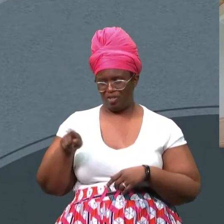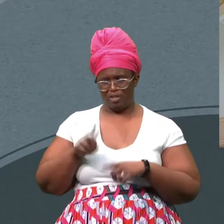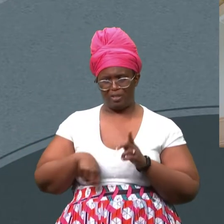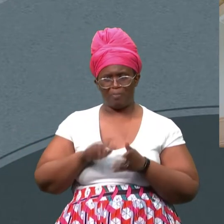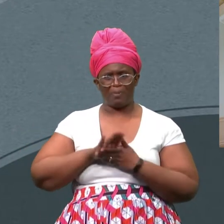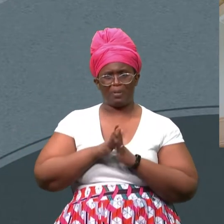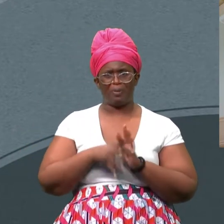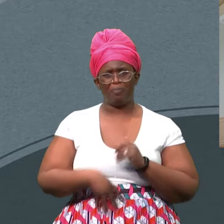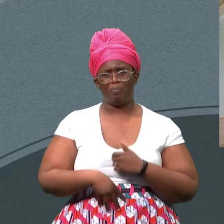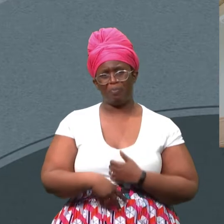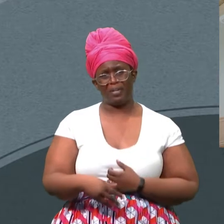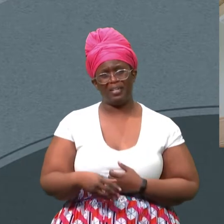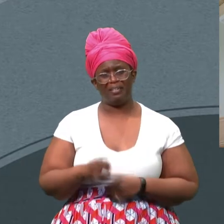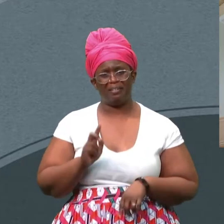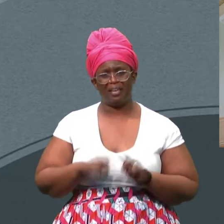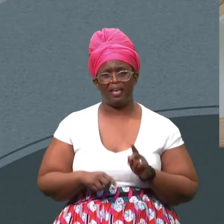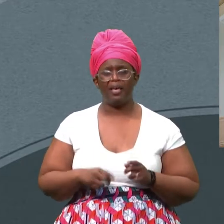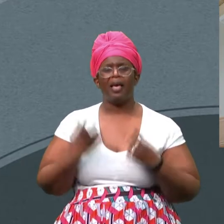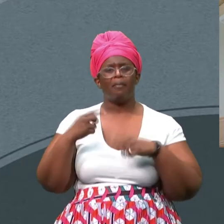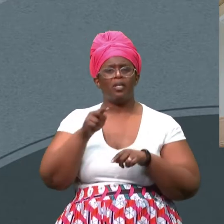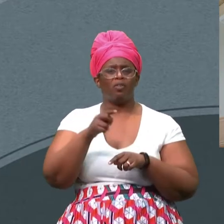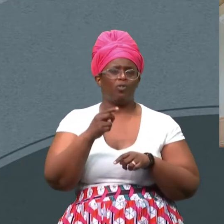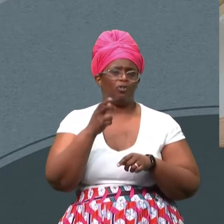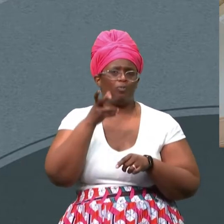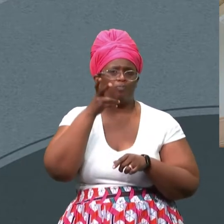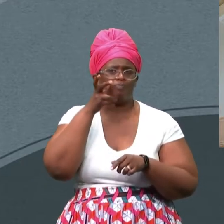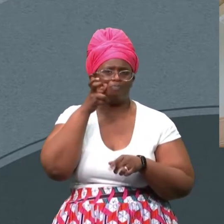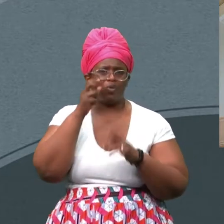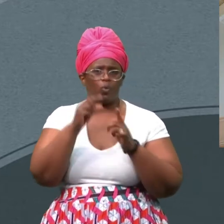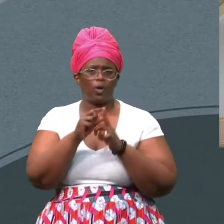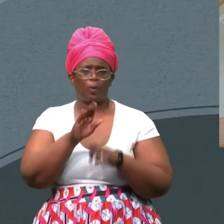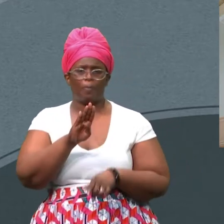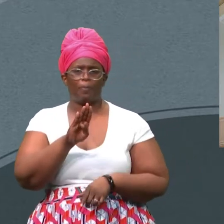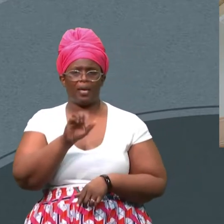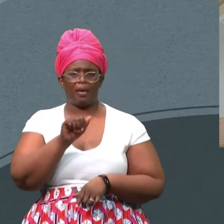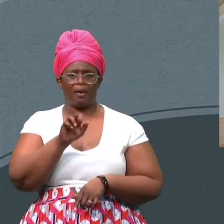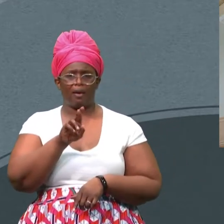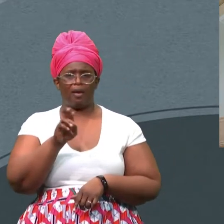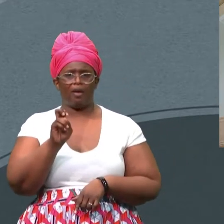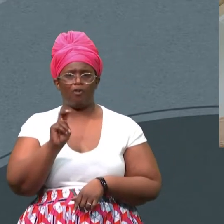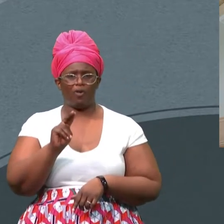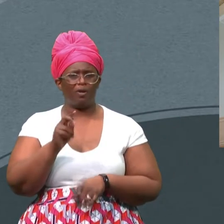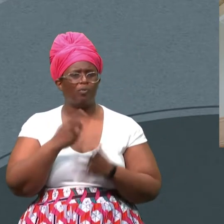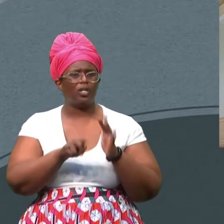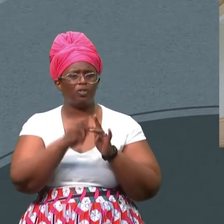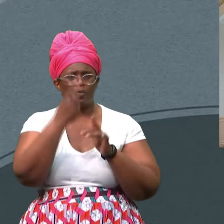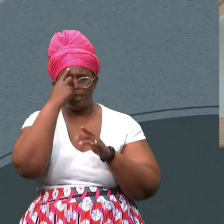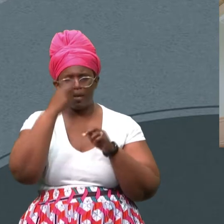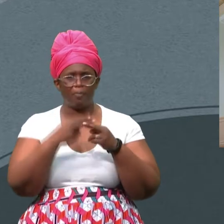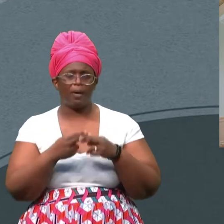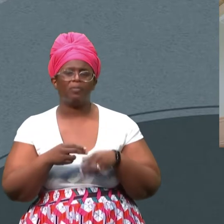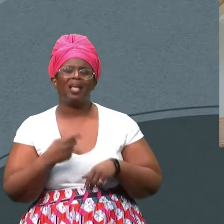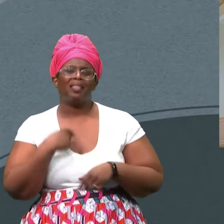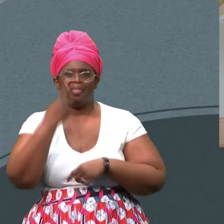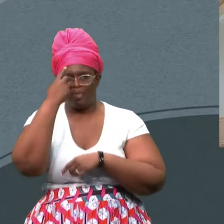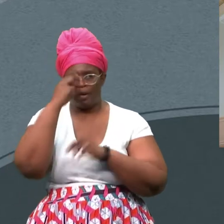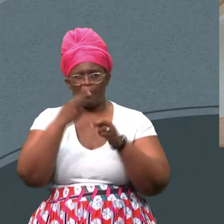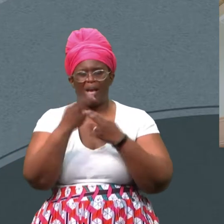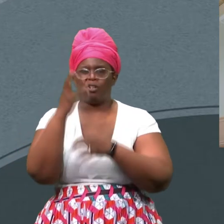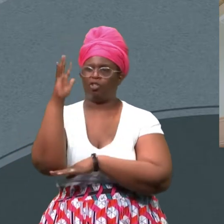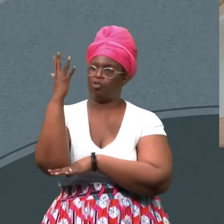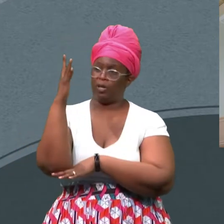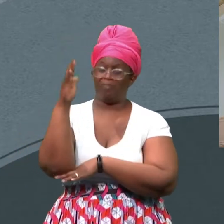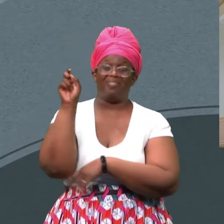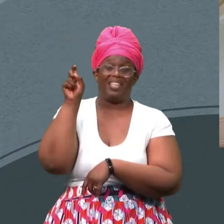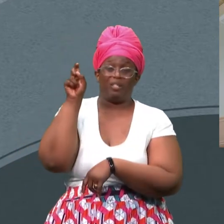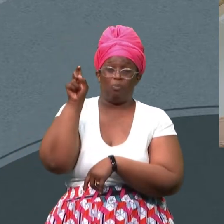Yo, when you think of barren, what do you think about? When I think of barren, I think about trees without fruit. When